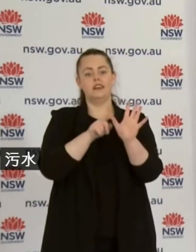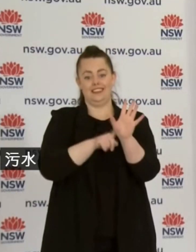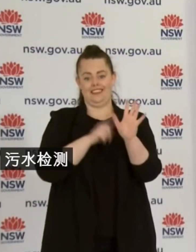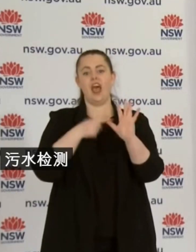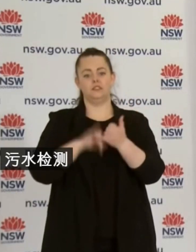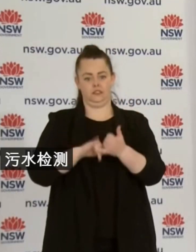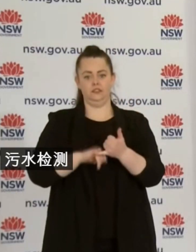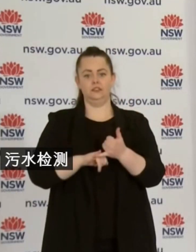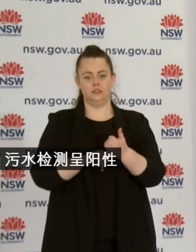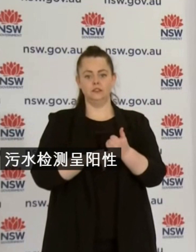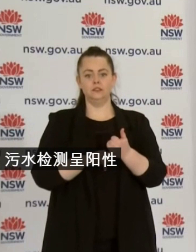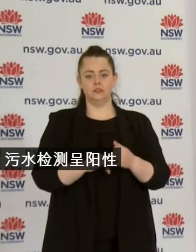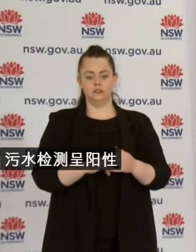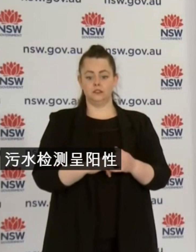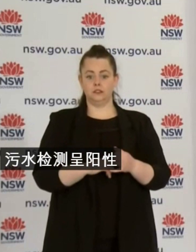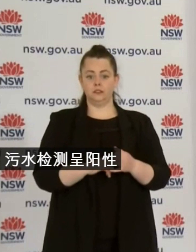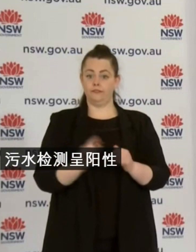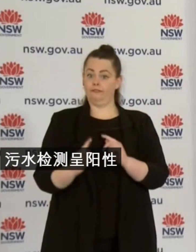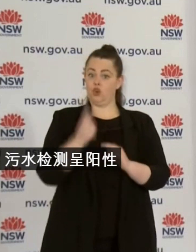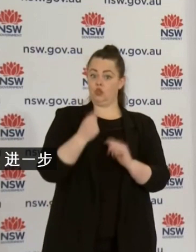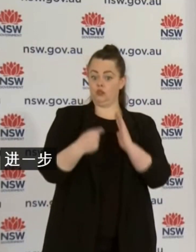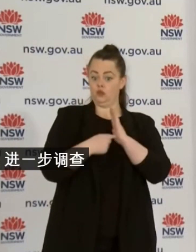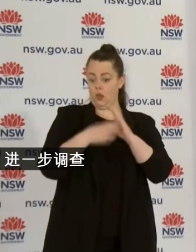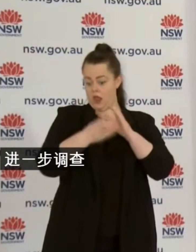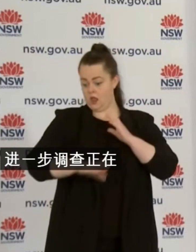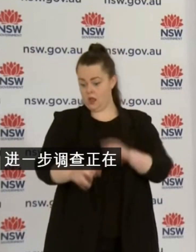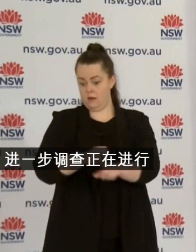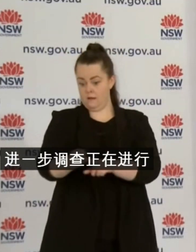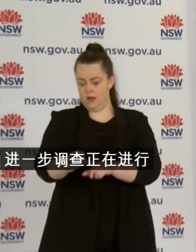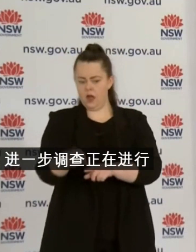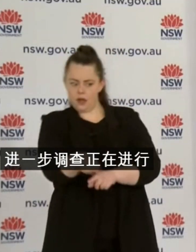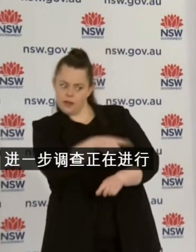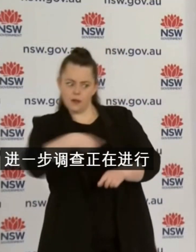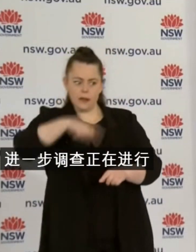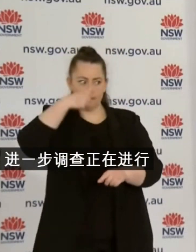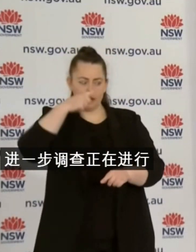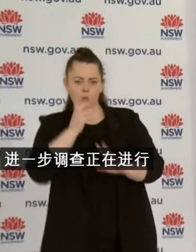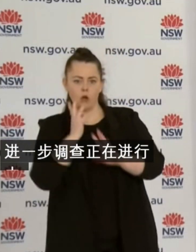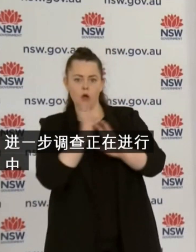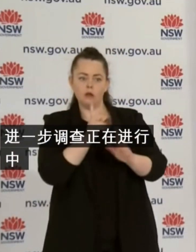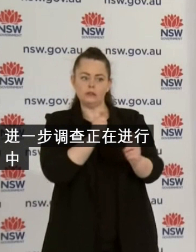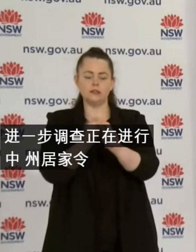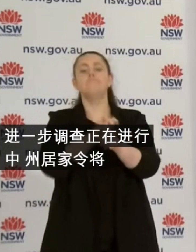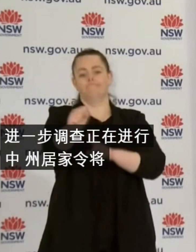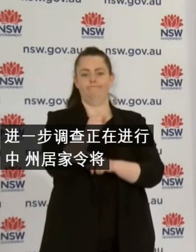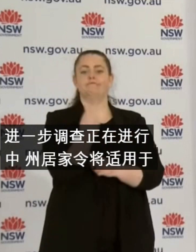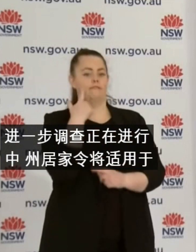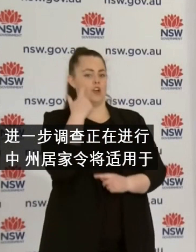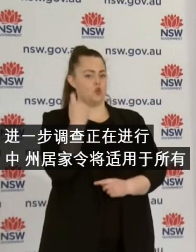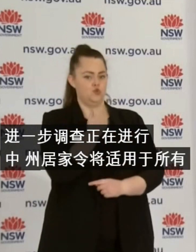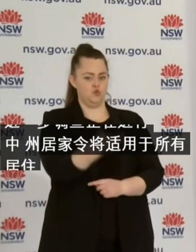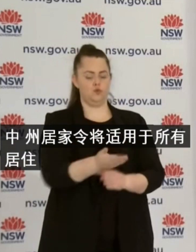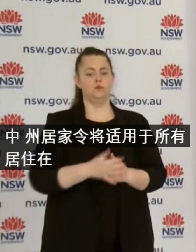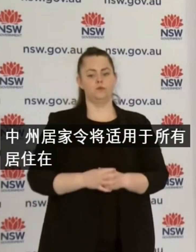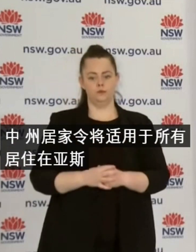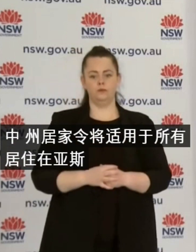following a recent positive sewage detection. Further investigations are underway. The stay-at-home orders will apply to